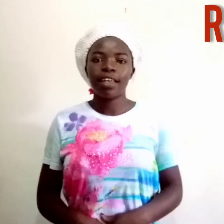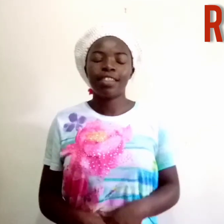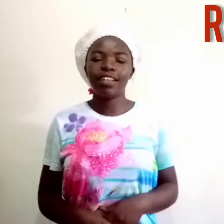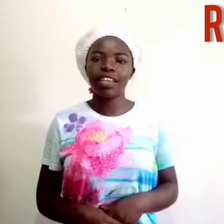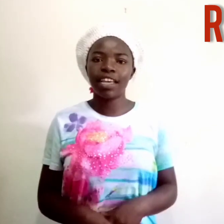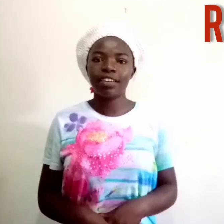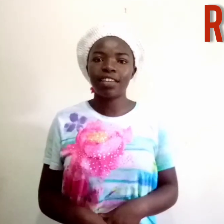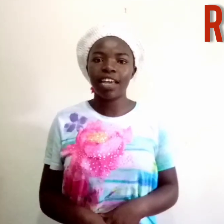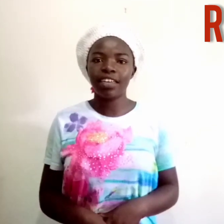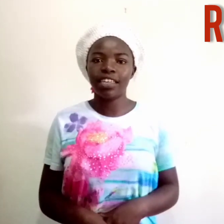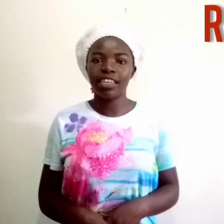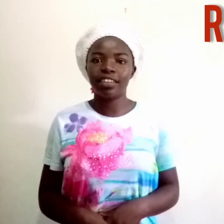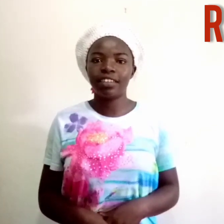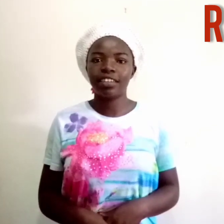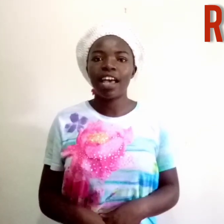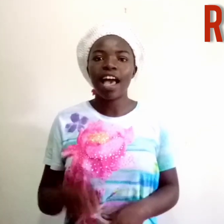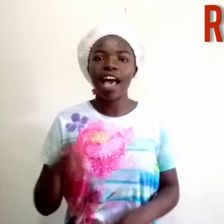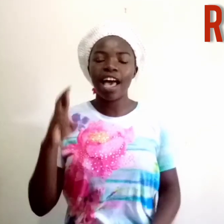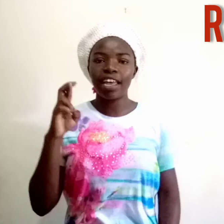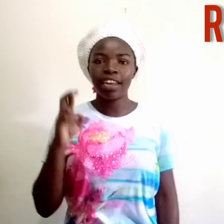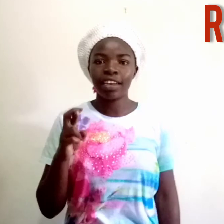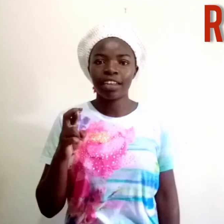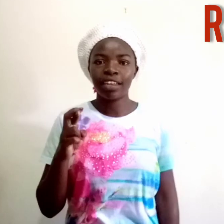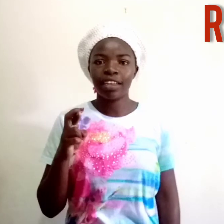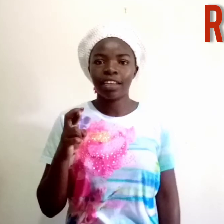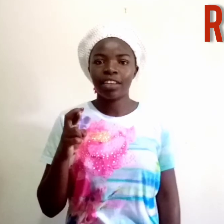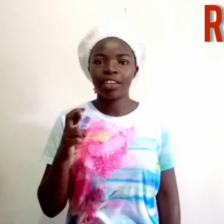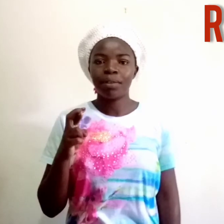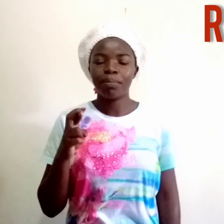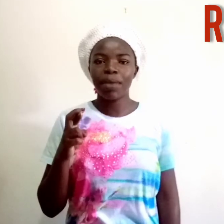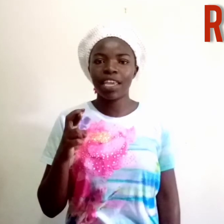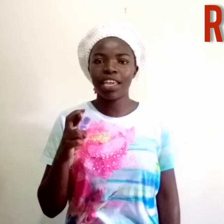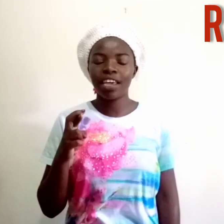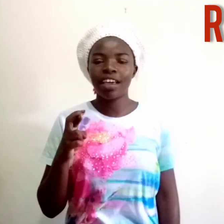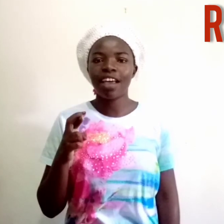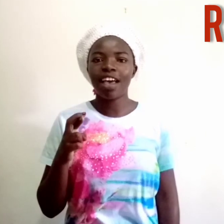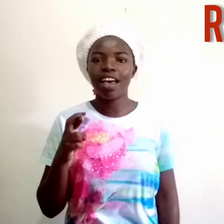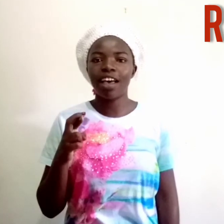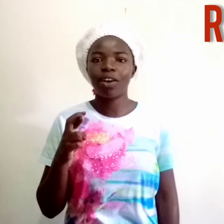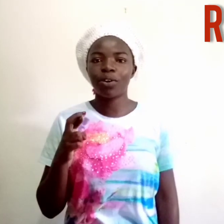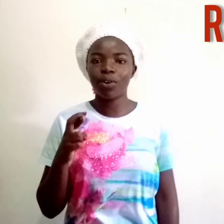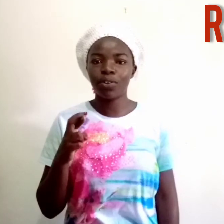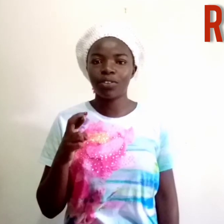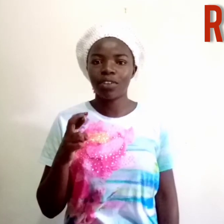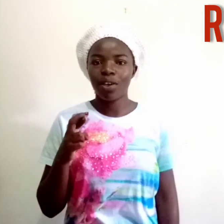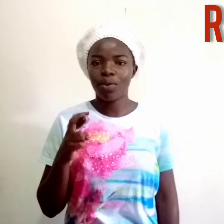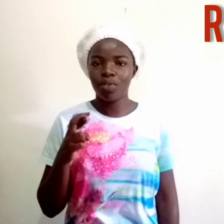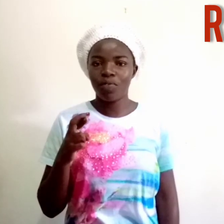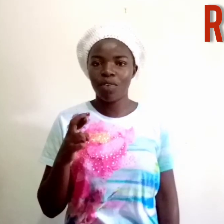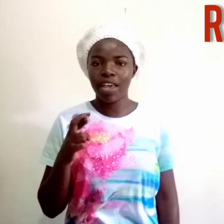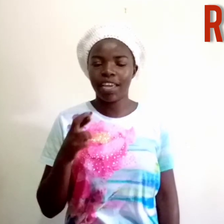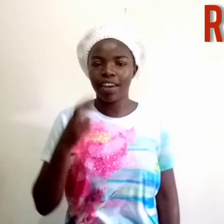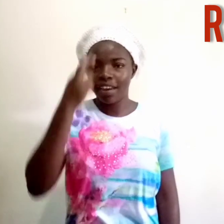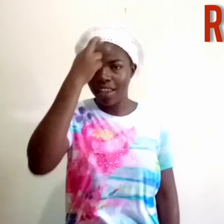The second sign is R, making a cross on the forehead.